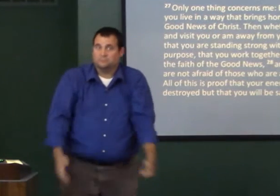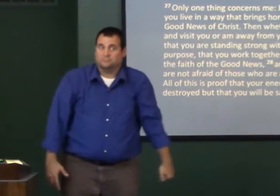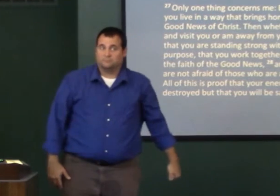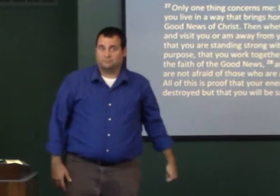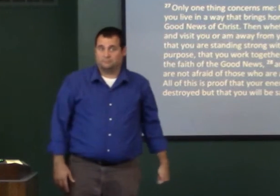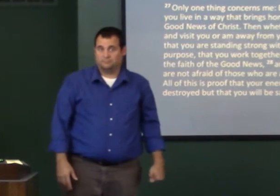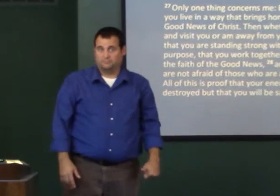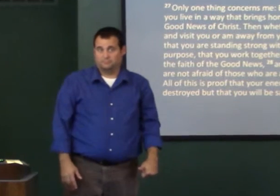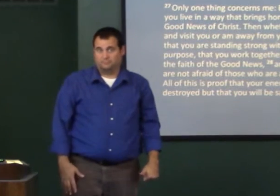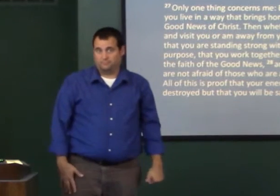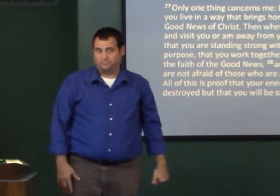Amen.